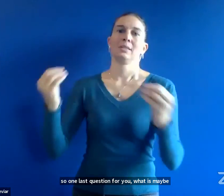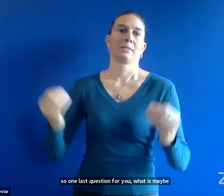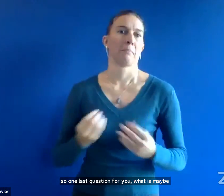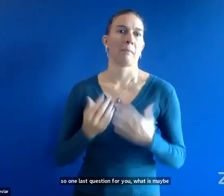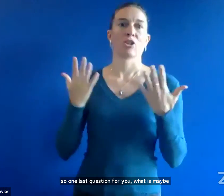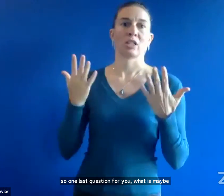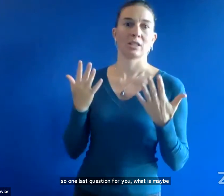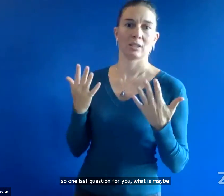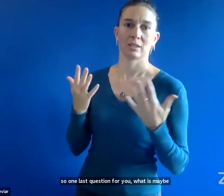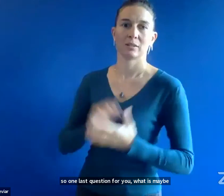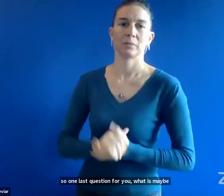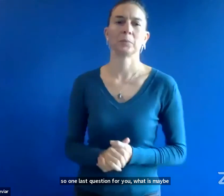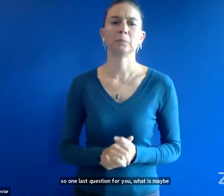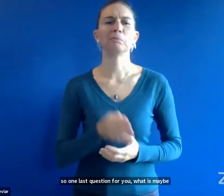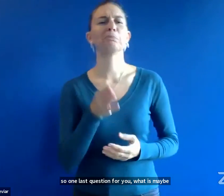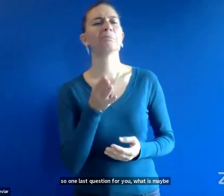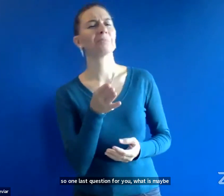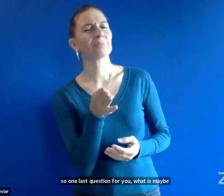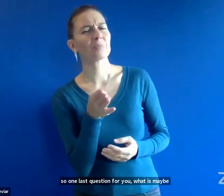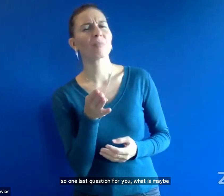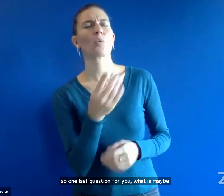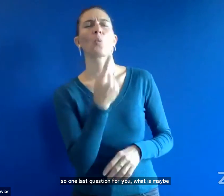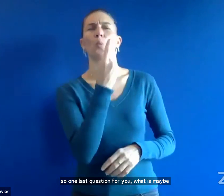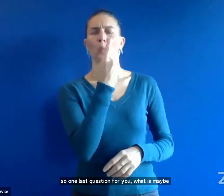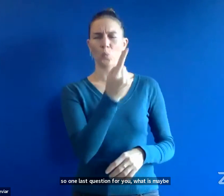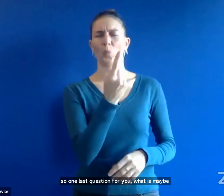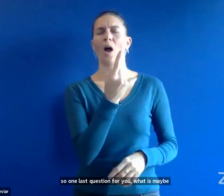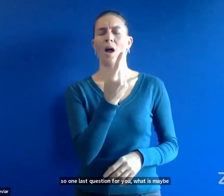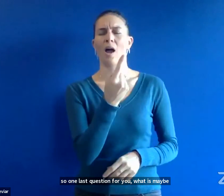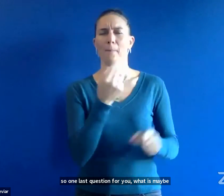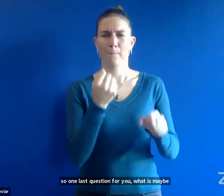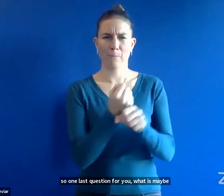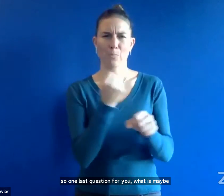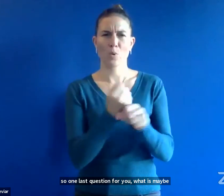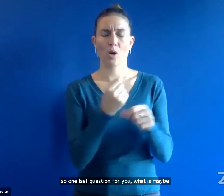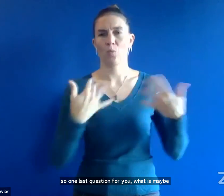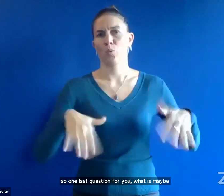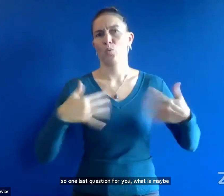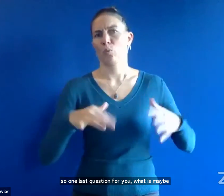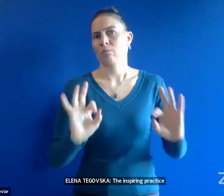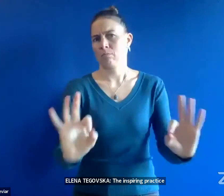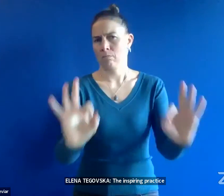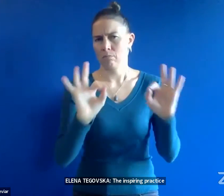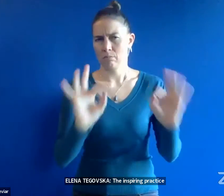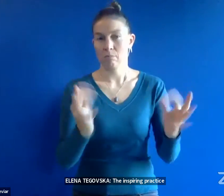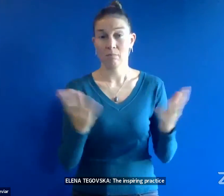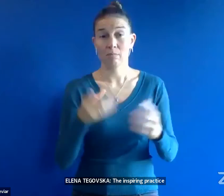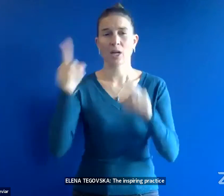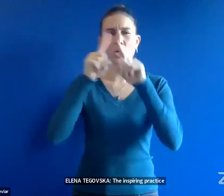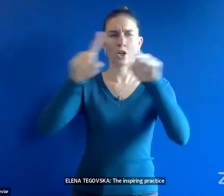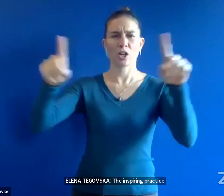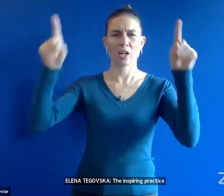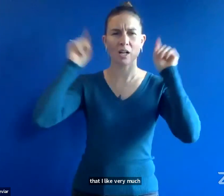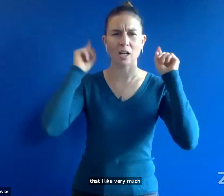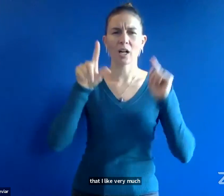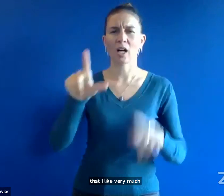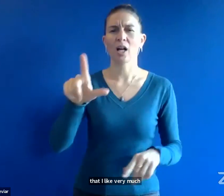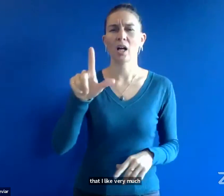An inspiring practice that I liked very much is the one from the University of